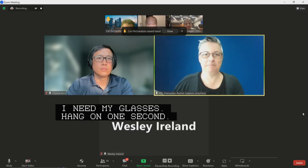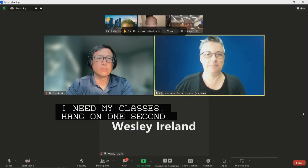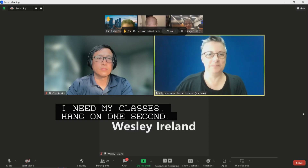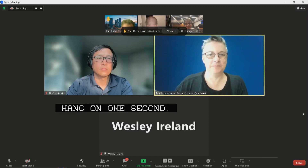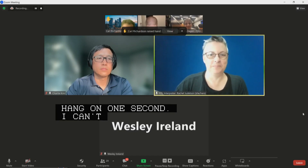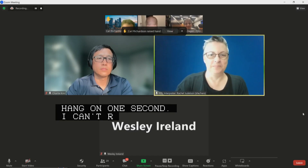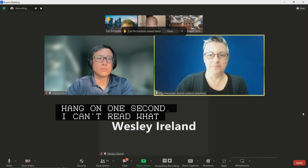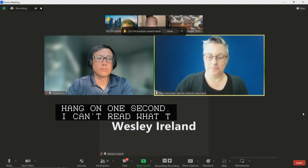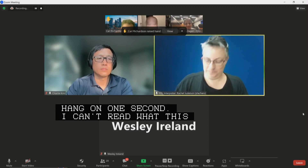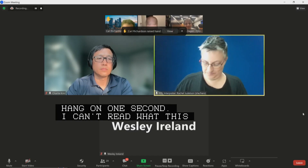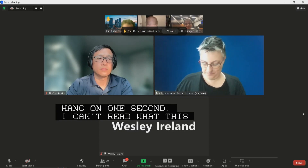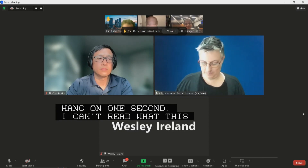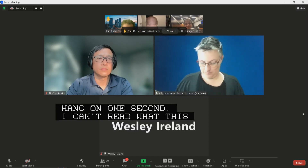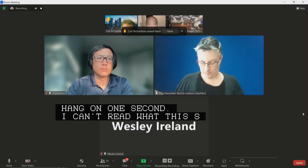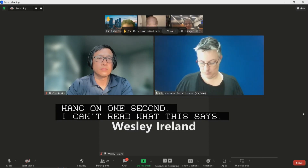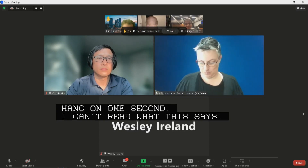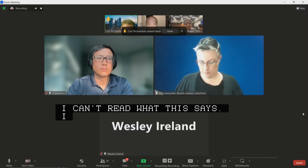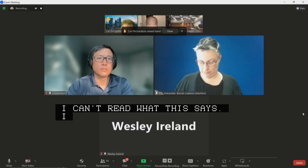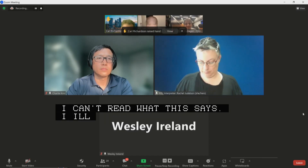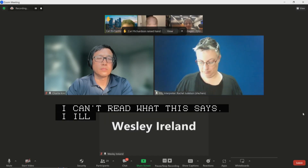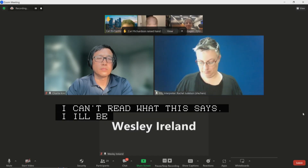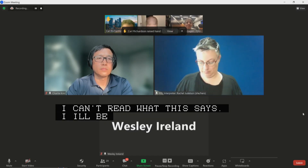back.